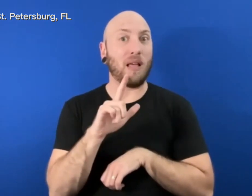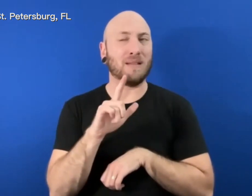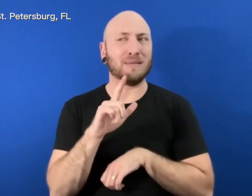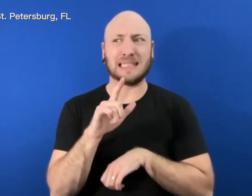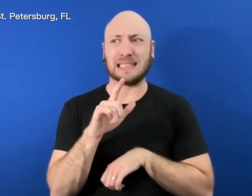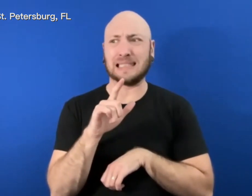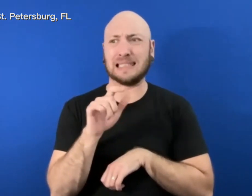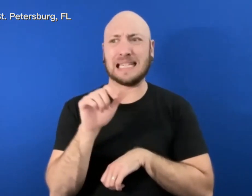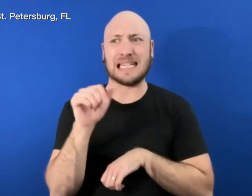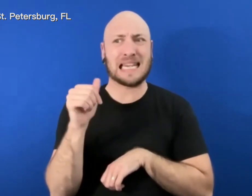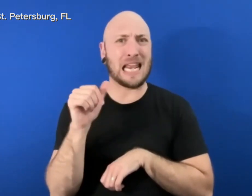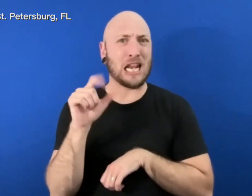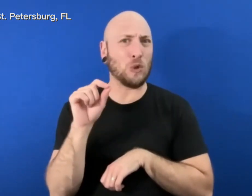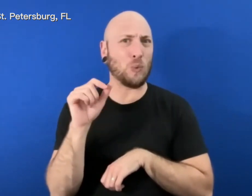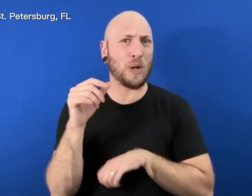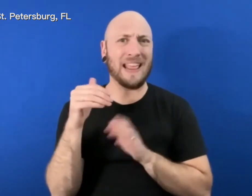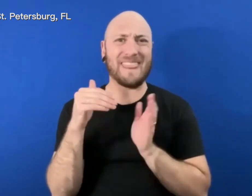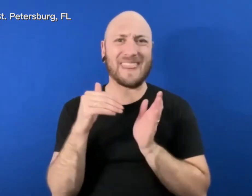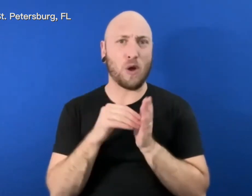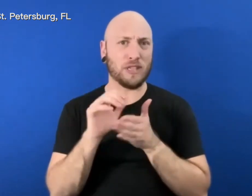tens and tens of thousands of dollars, and